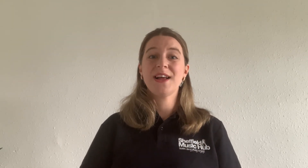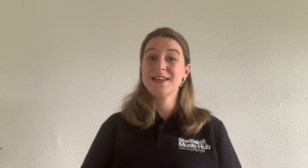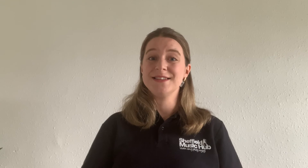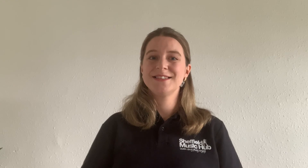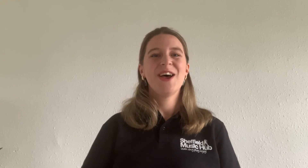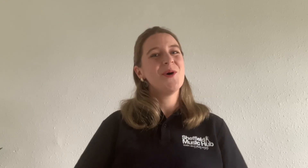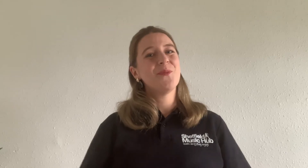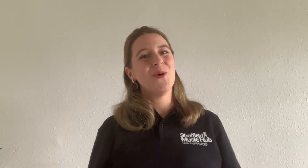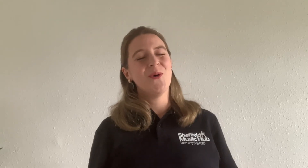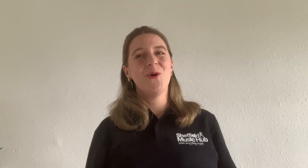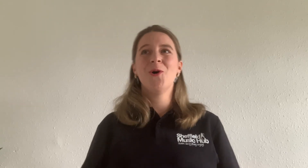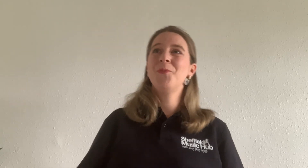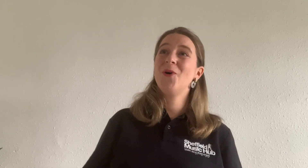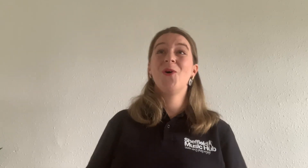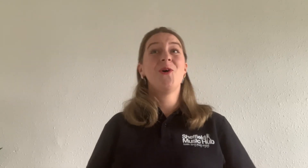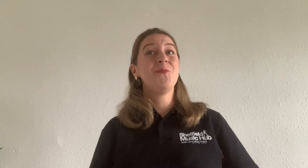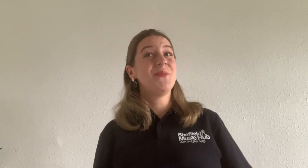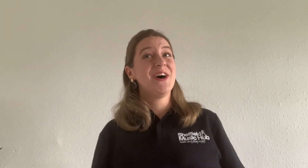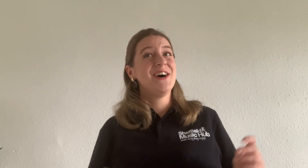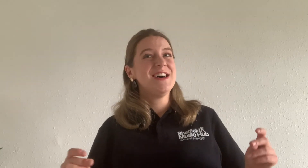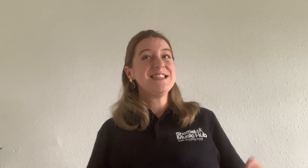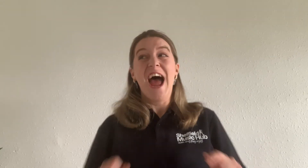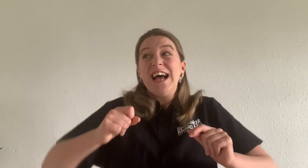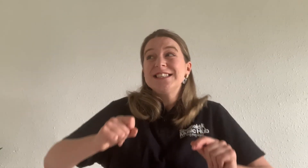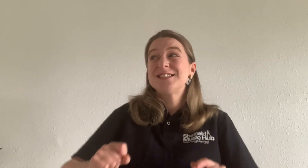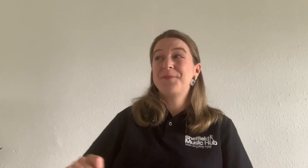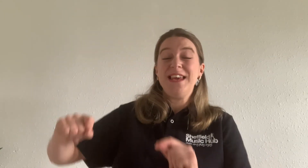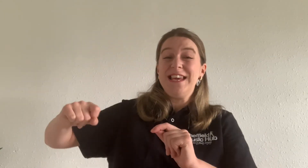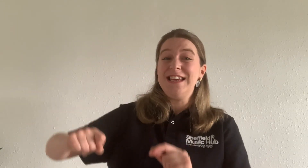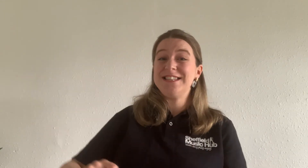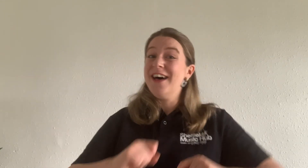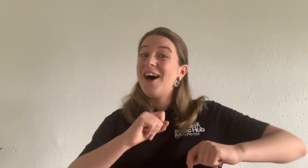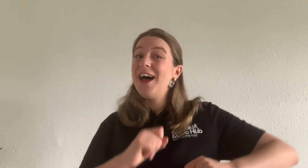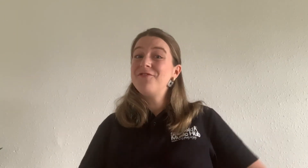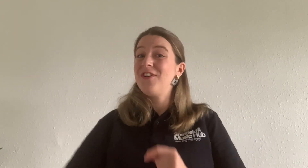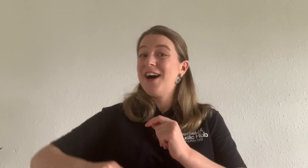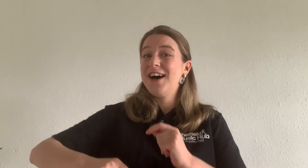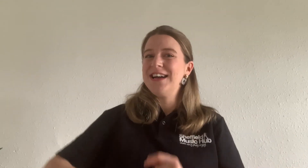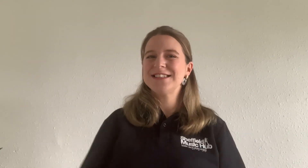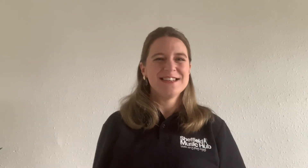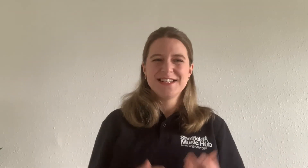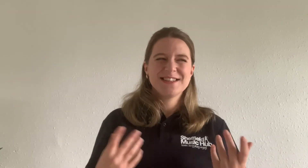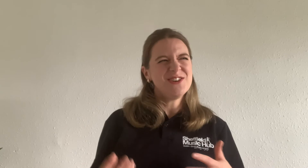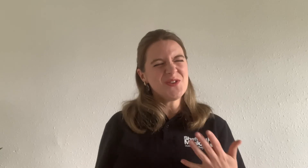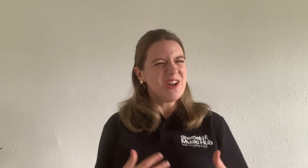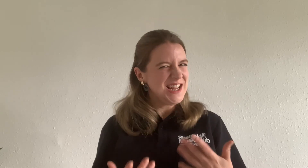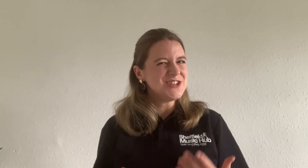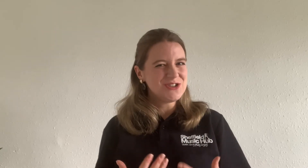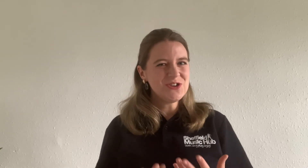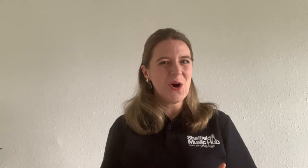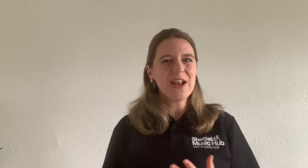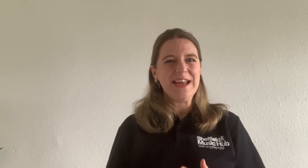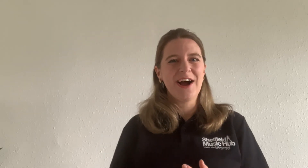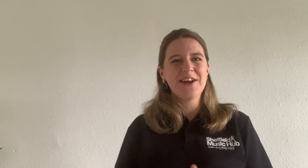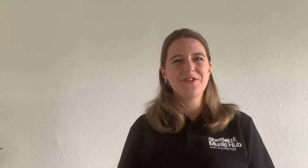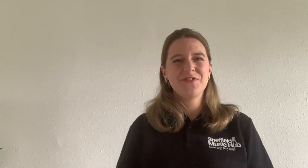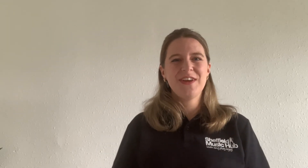this. Poor, poor bird, speed thy flight. It's not really a jolly kind of